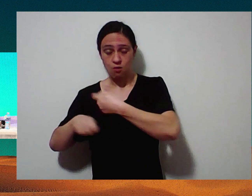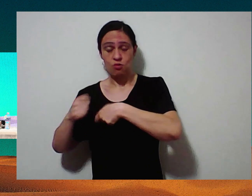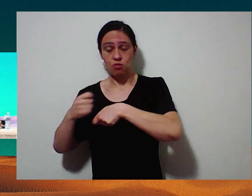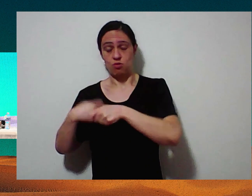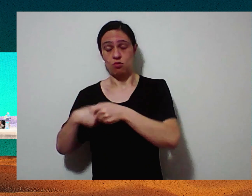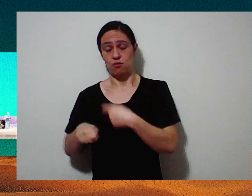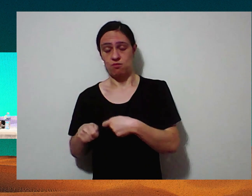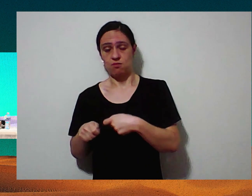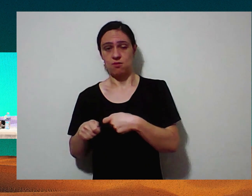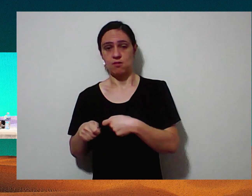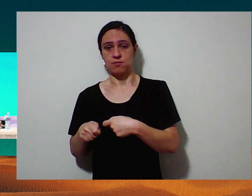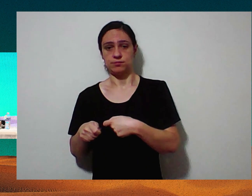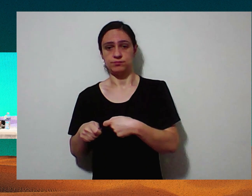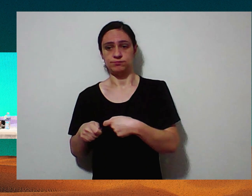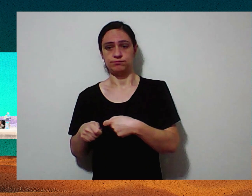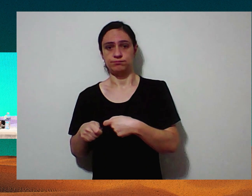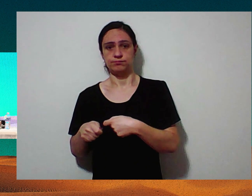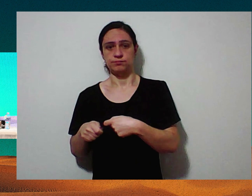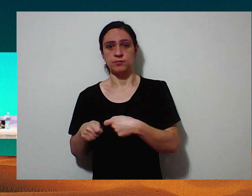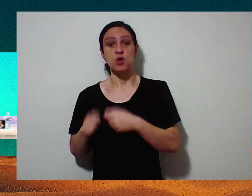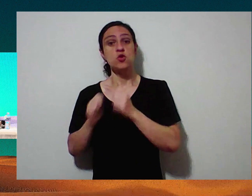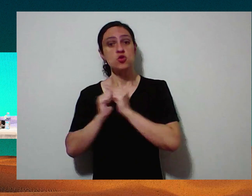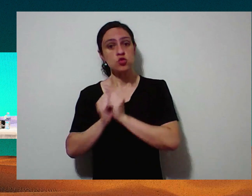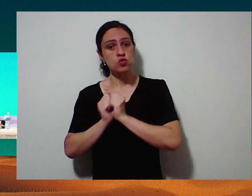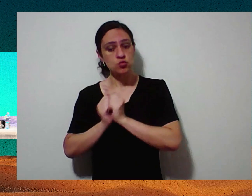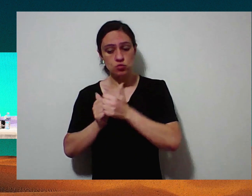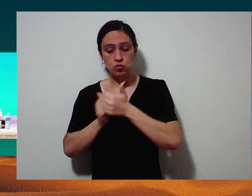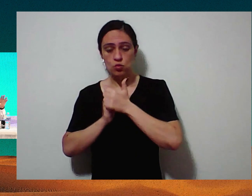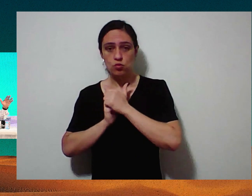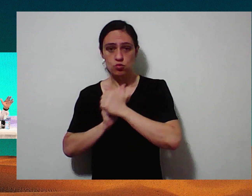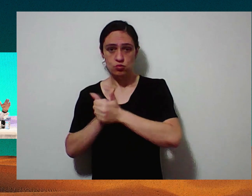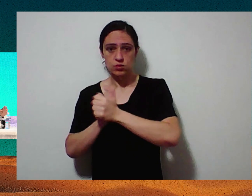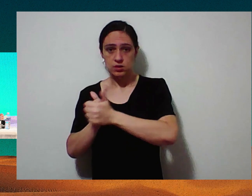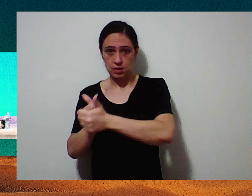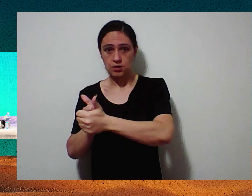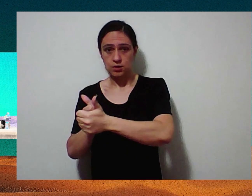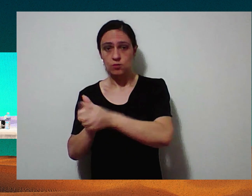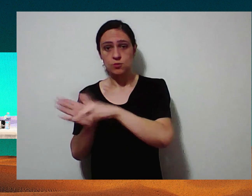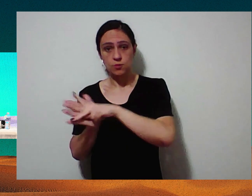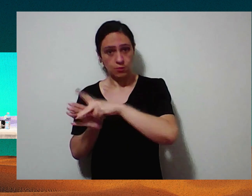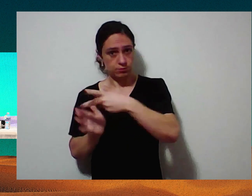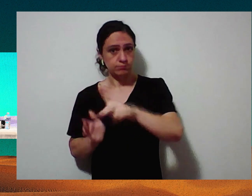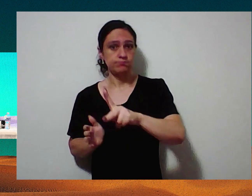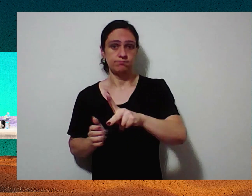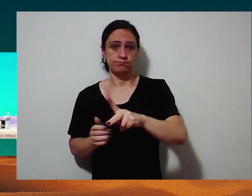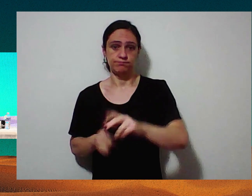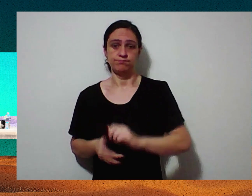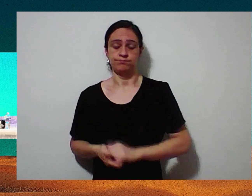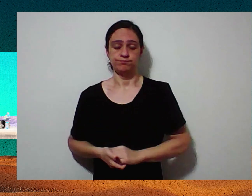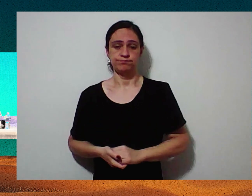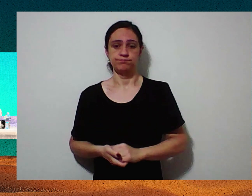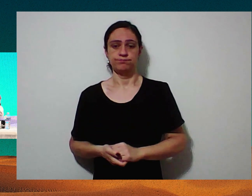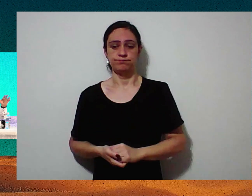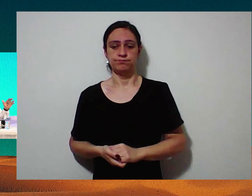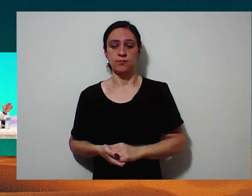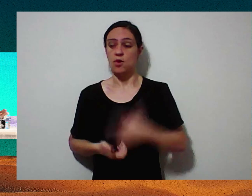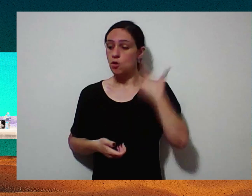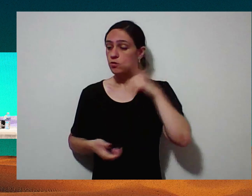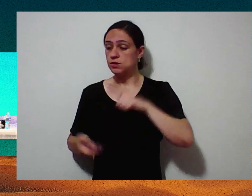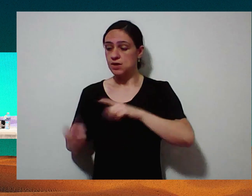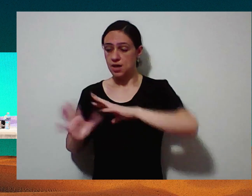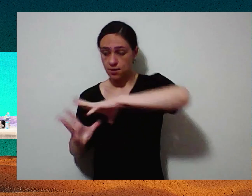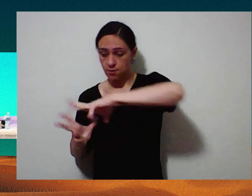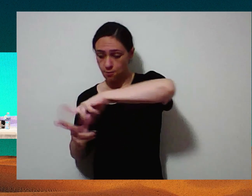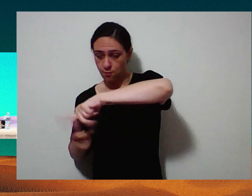seus principados e potestades. with his principalities and powers. Ele controla esse mundo. He controls this world.